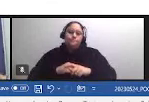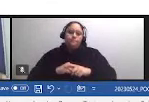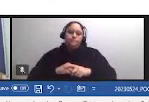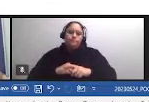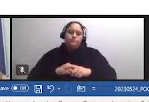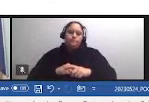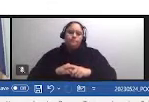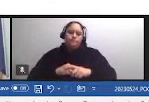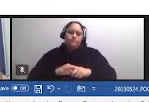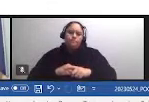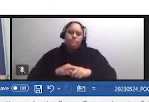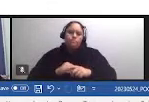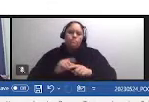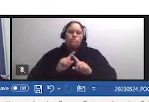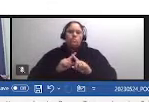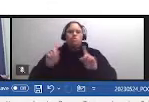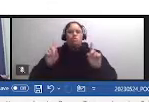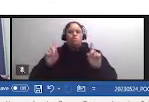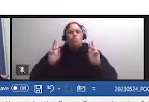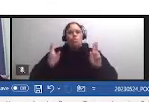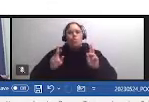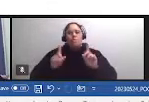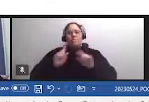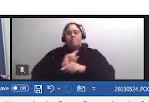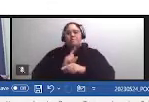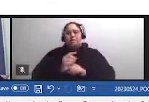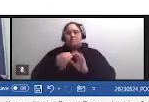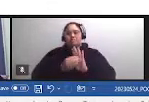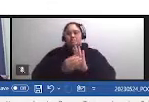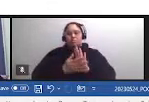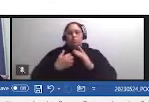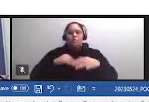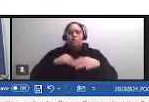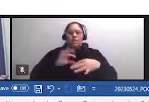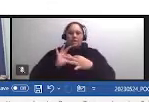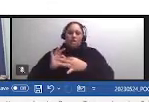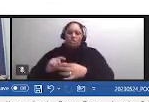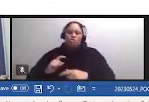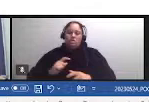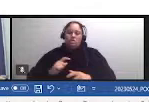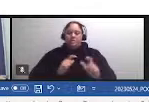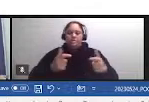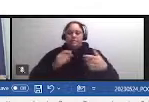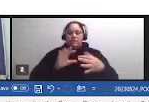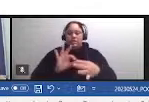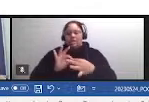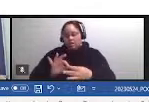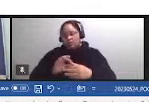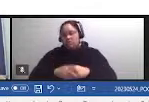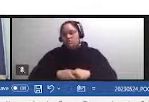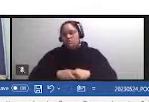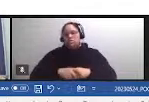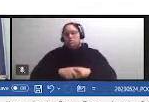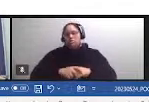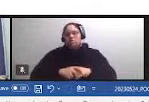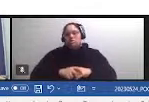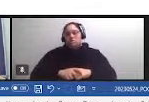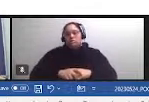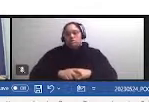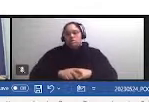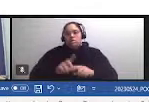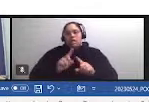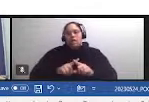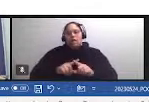yeah, this is just what our normal minutes look like, Chair, just where we engage, where the committee engage, and